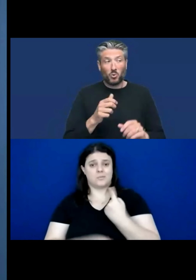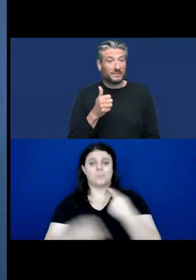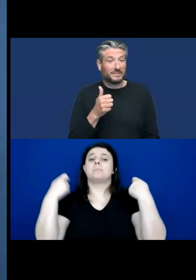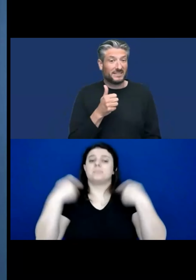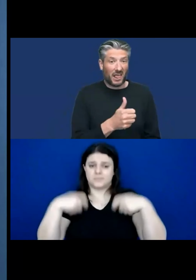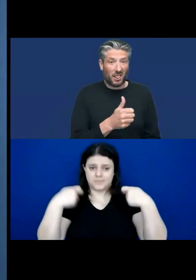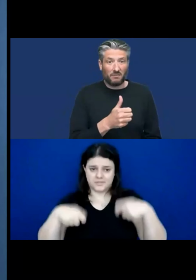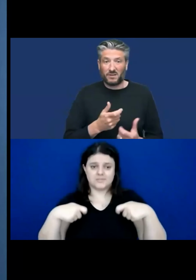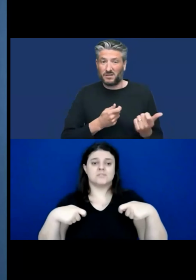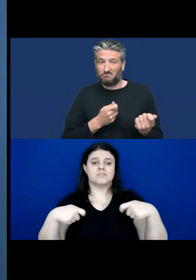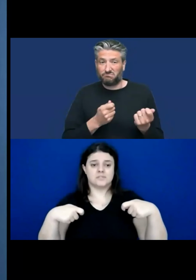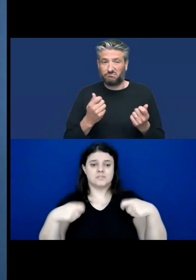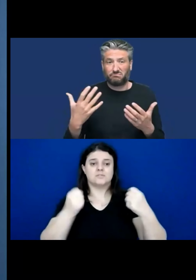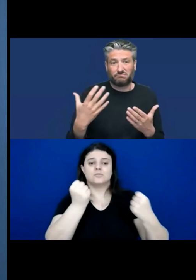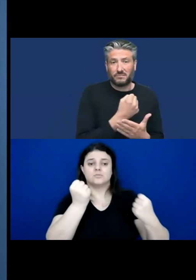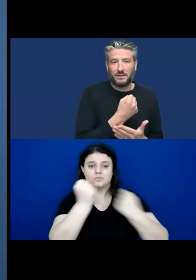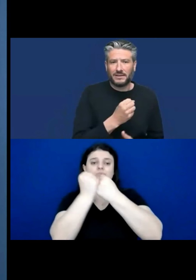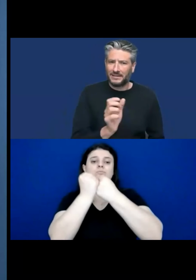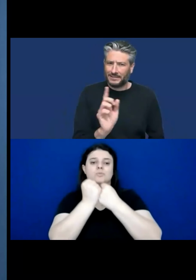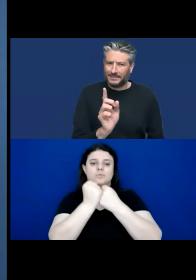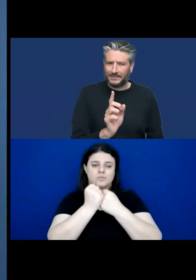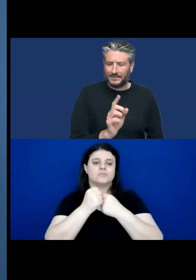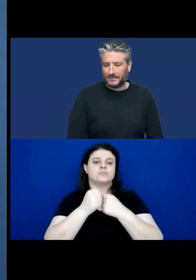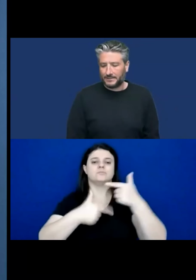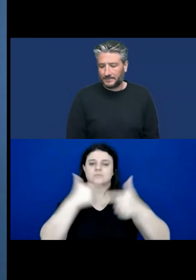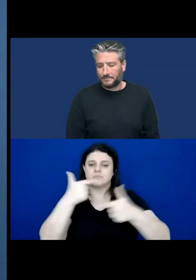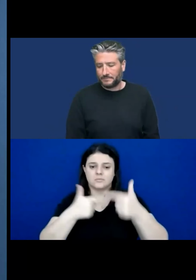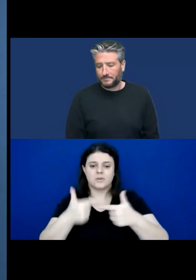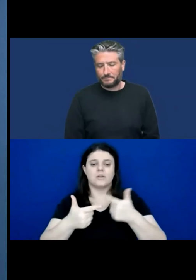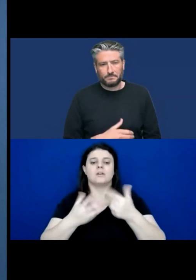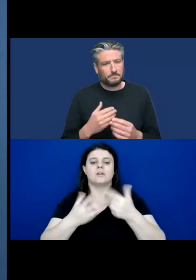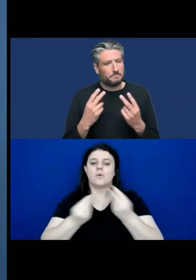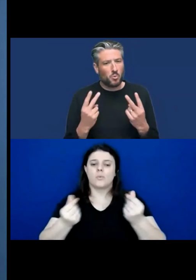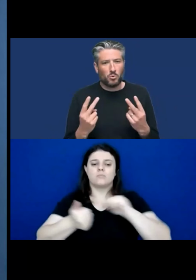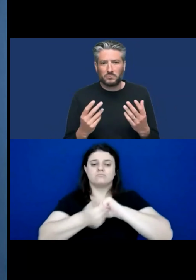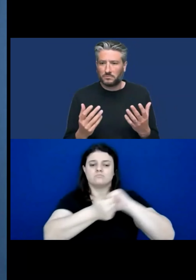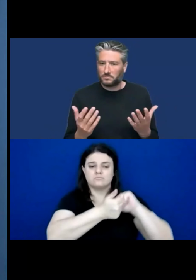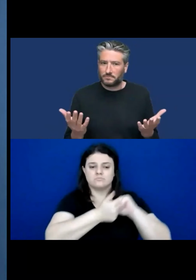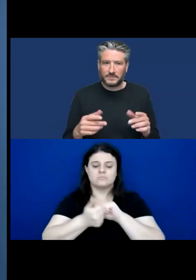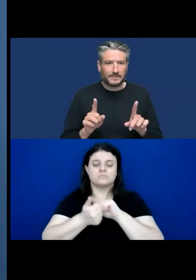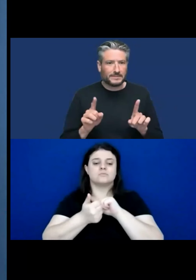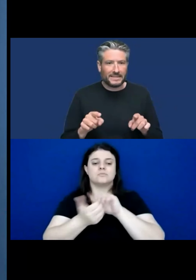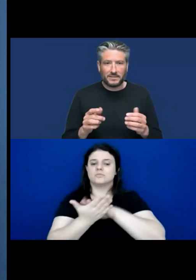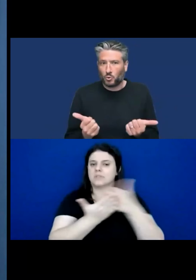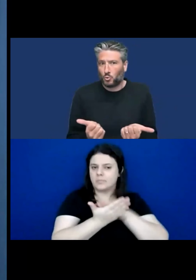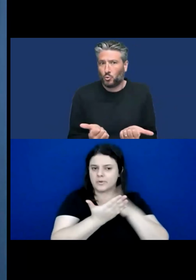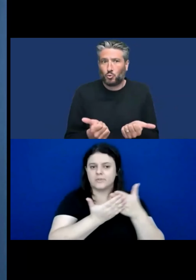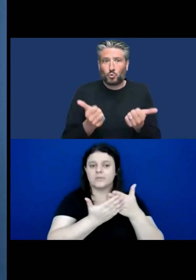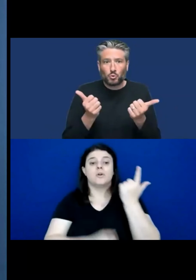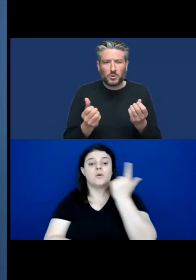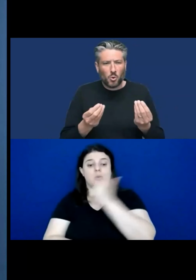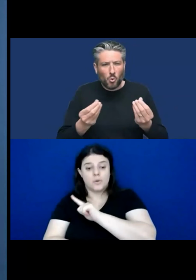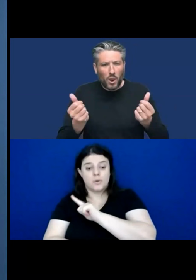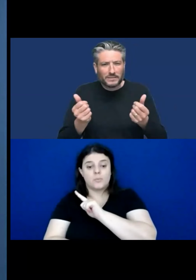good support services, good quality interpreters in order to